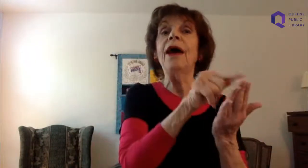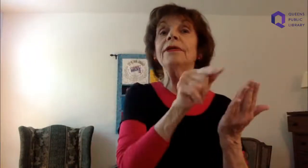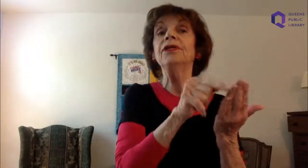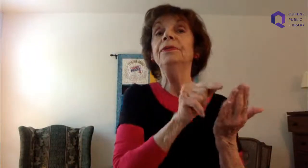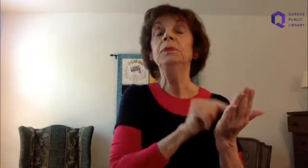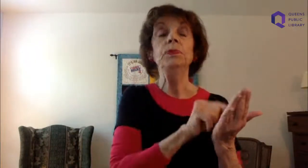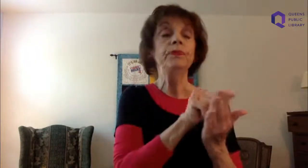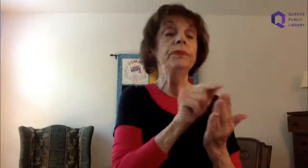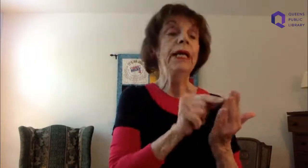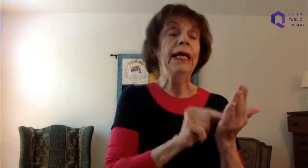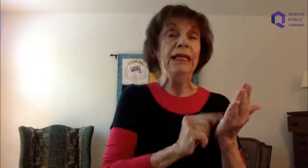doctor.